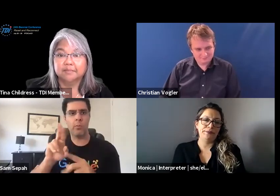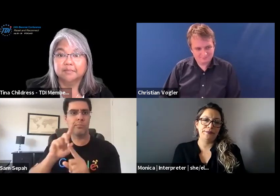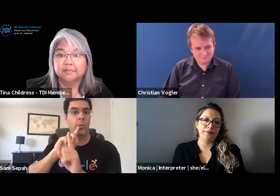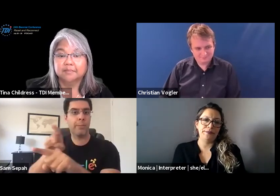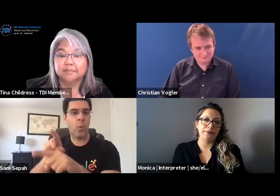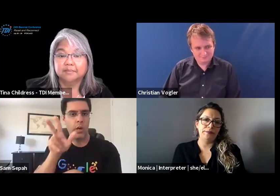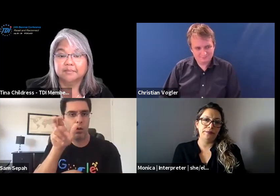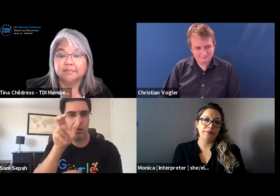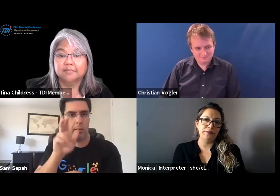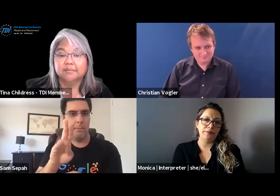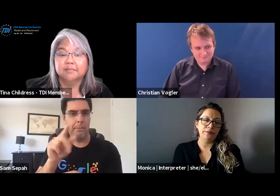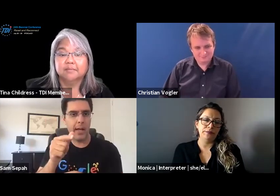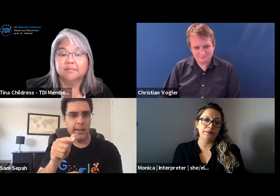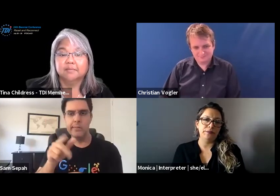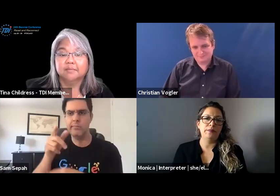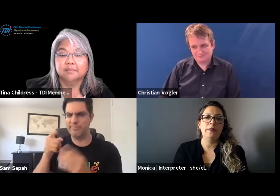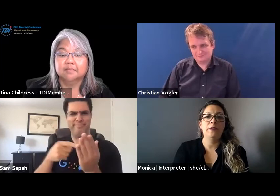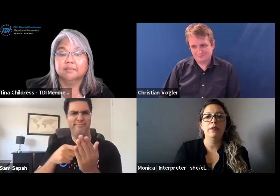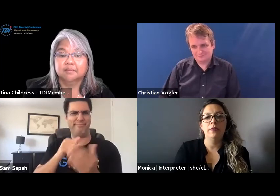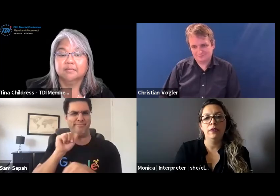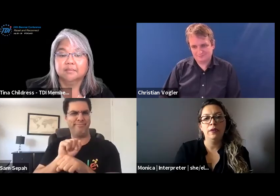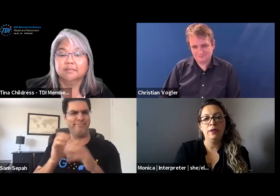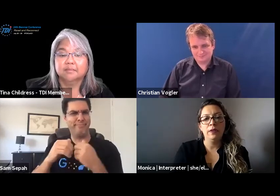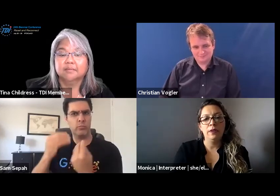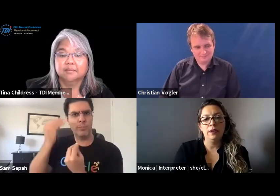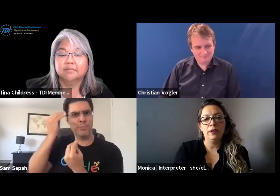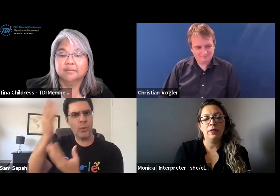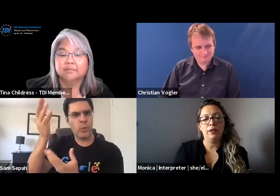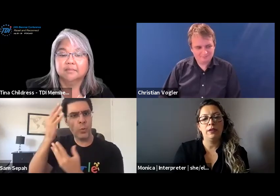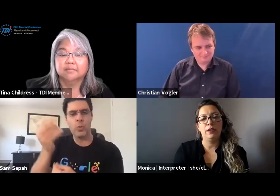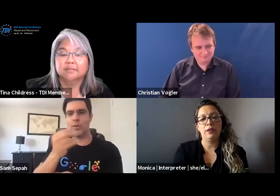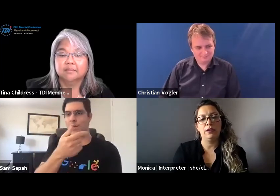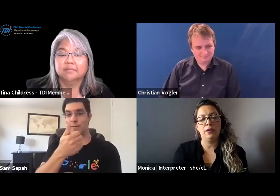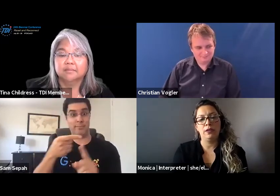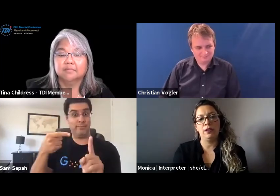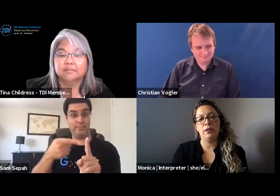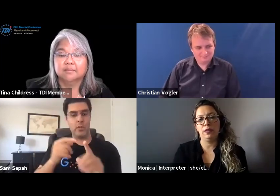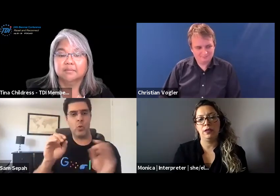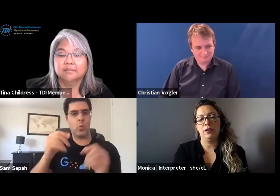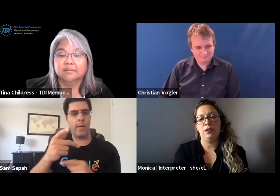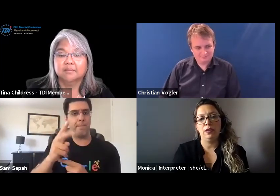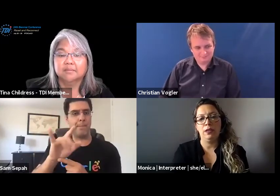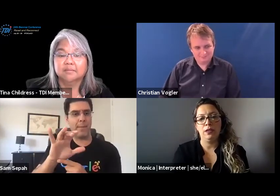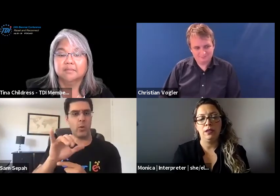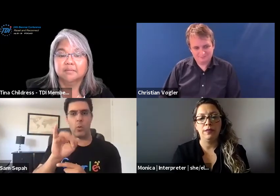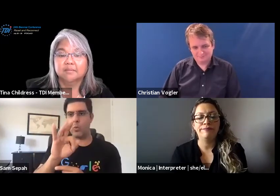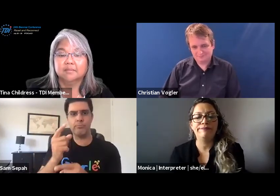the community or through bug reports that it doesn't work, so they don't receive that information. There's